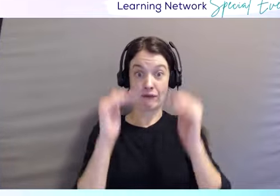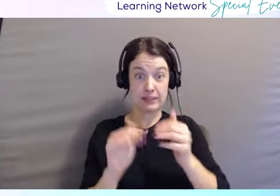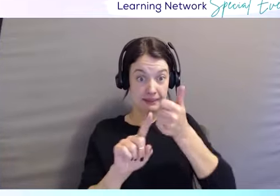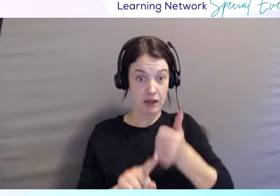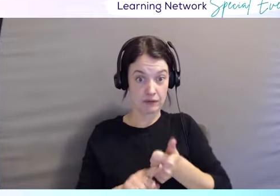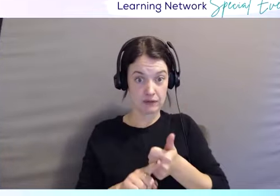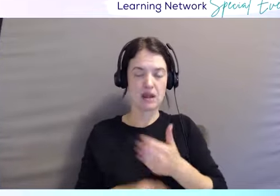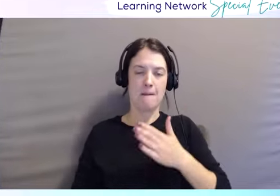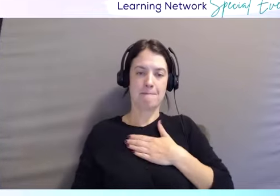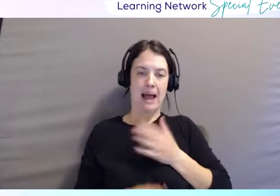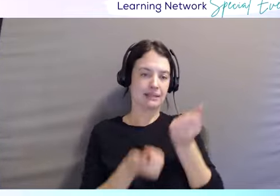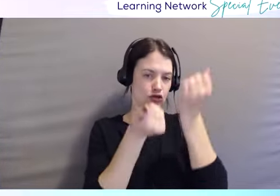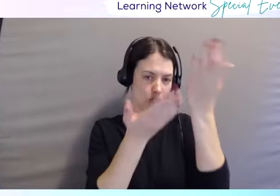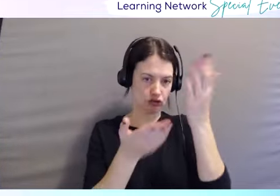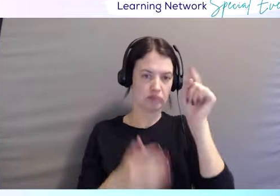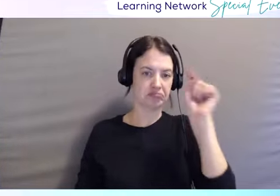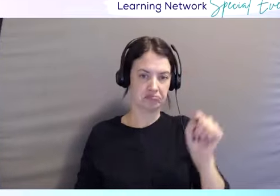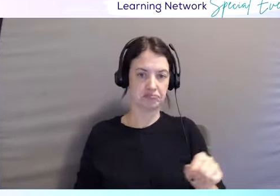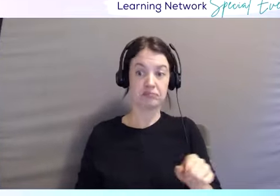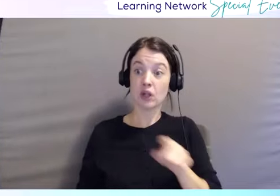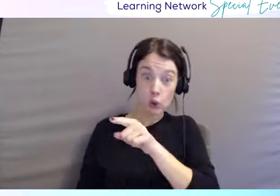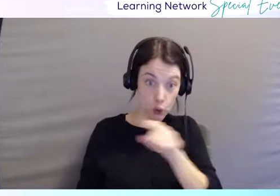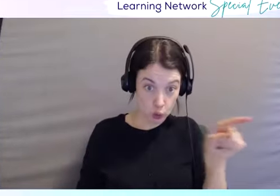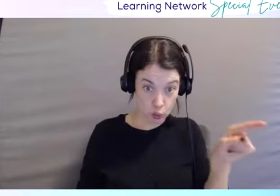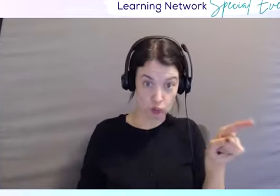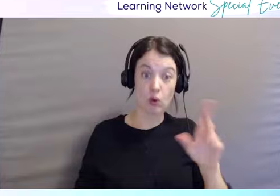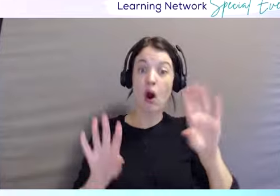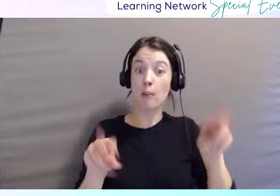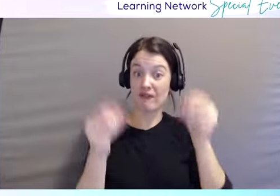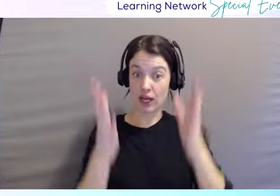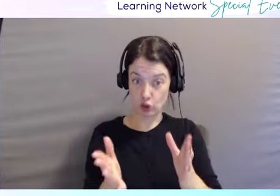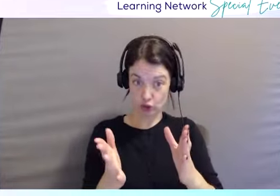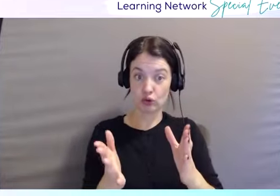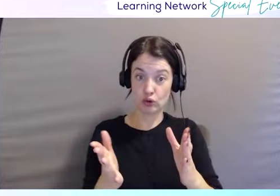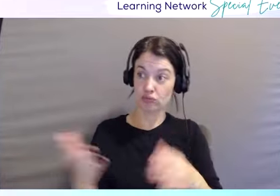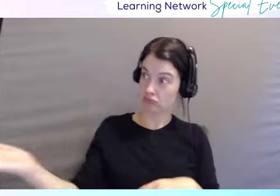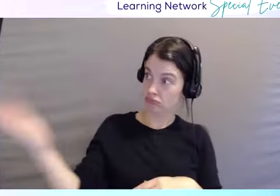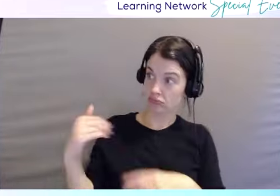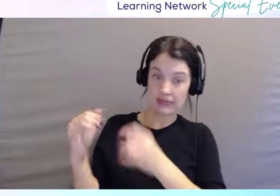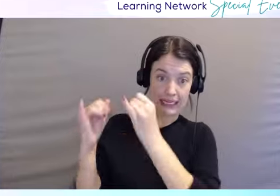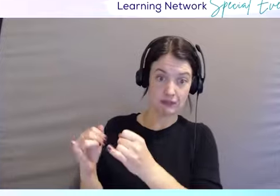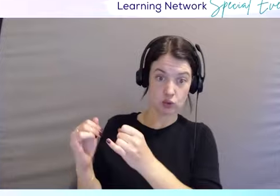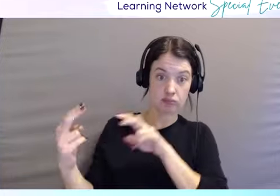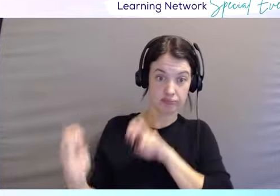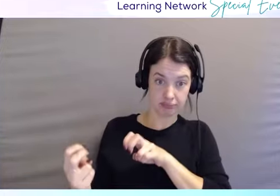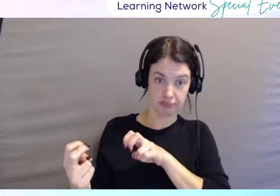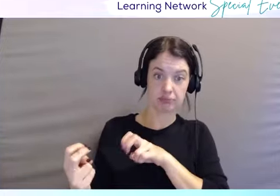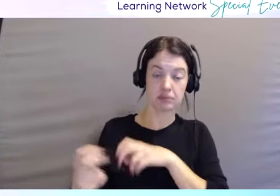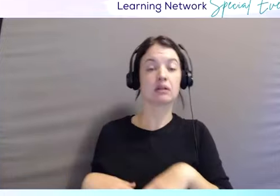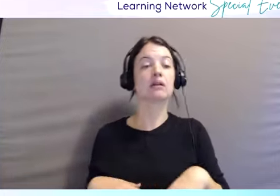an individual, you, with an individual, a particular person, as a program, as a